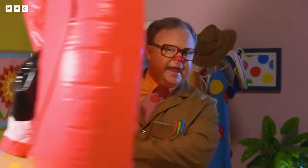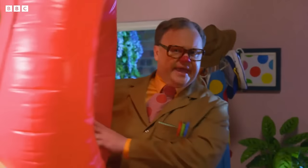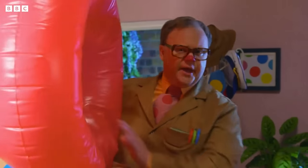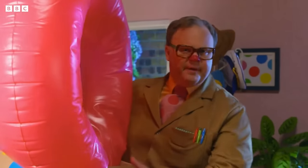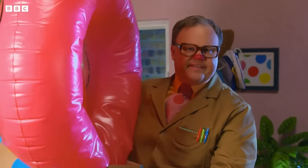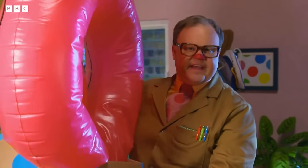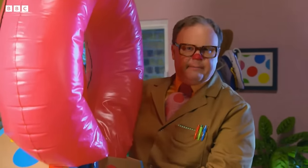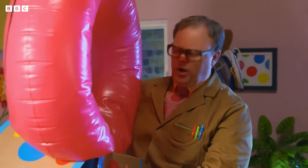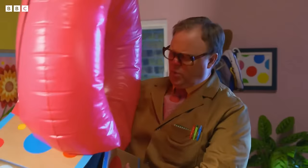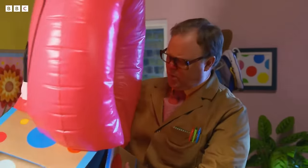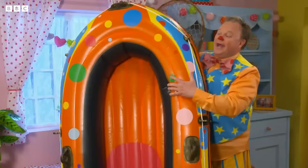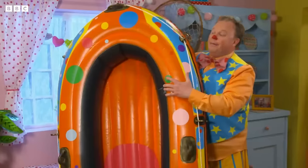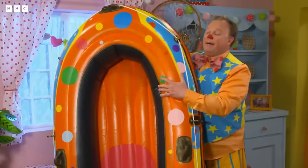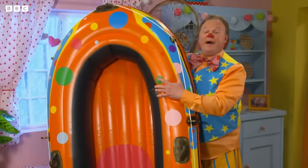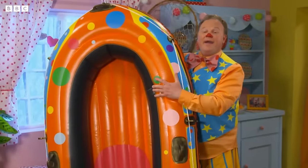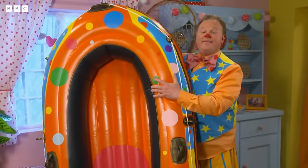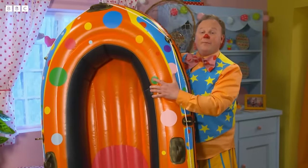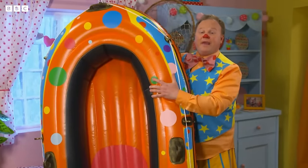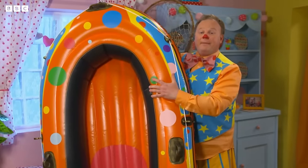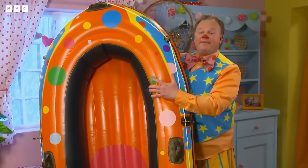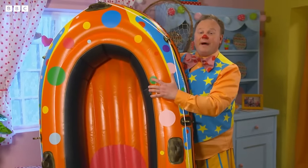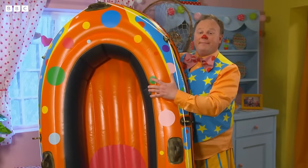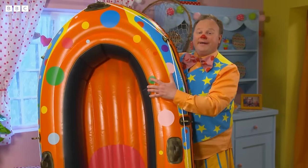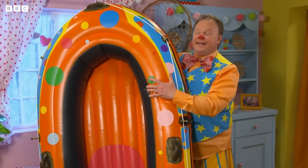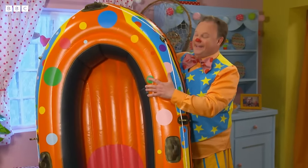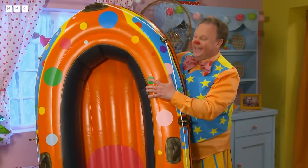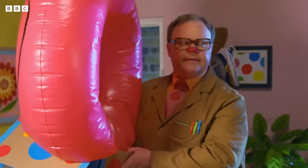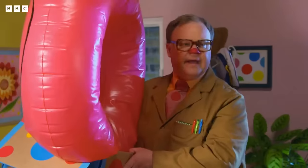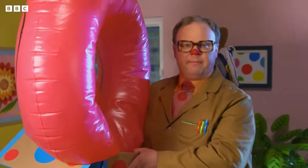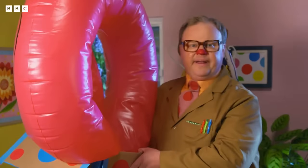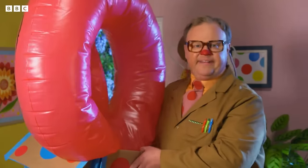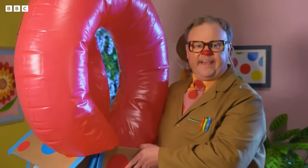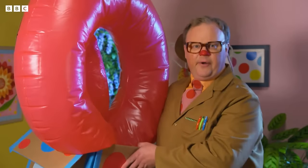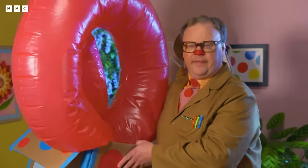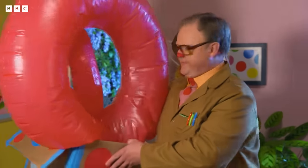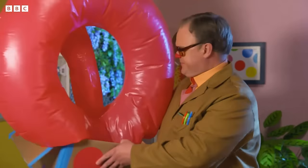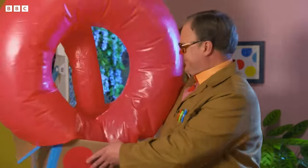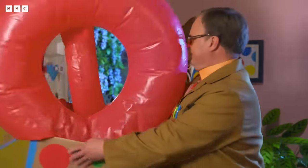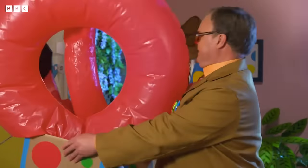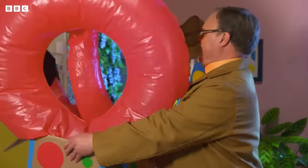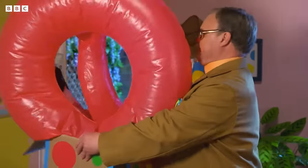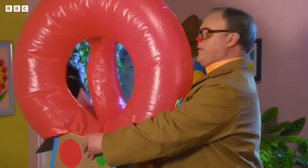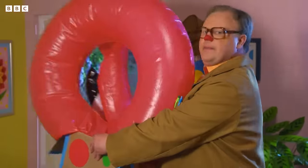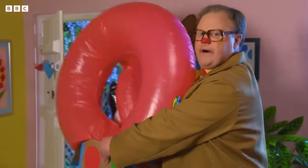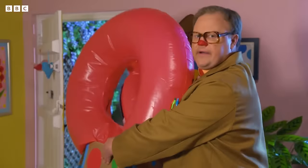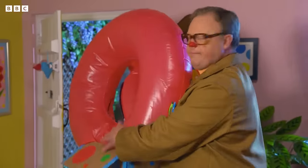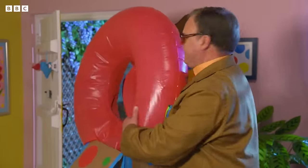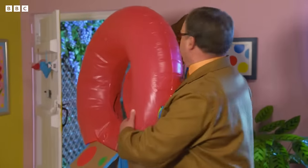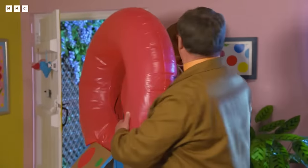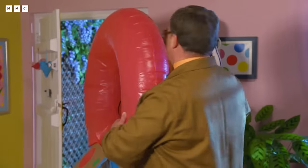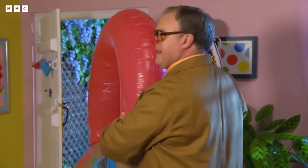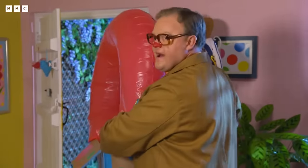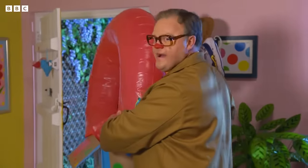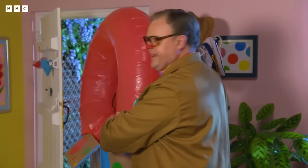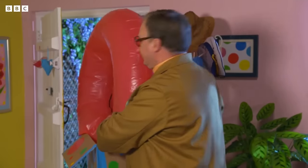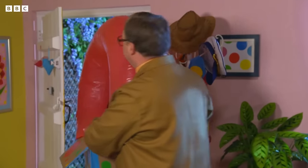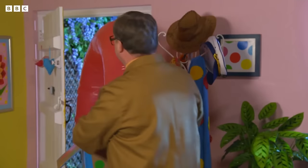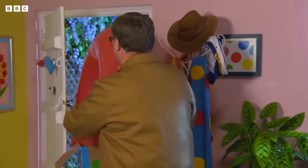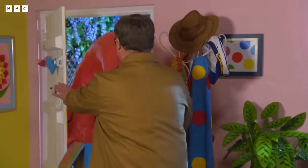Thank you, Mr. Tumble. Bye-bye, shopkeeper Tumble. How am I going to sell this? Let's go in the bargain bucket. Goodbye!